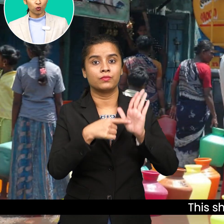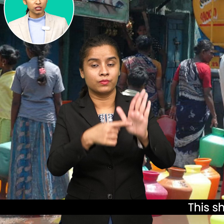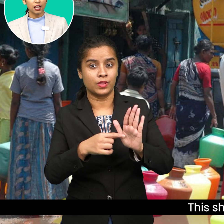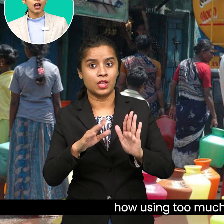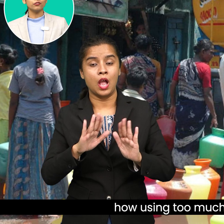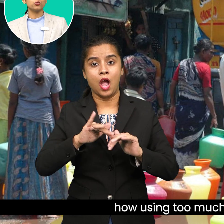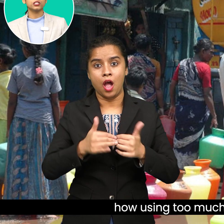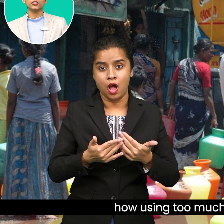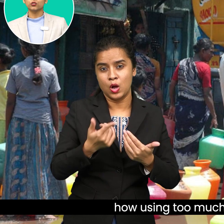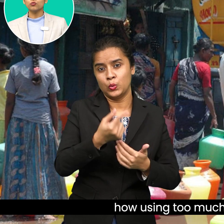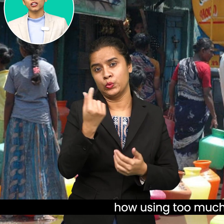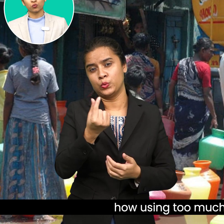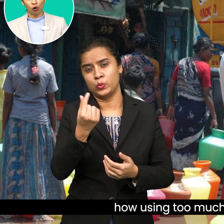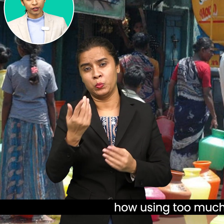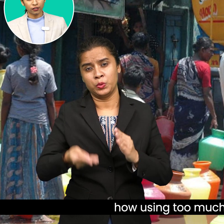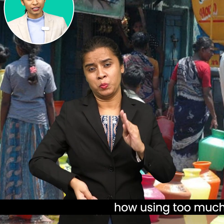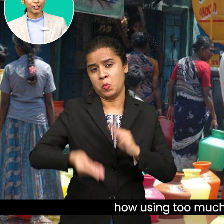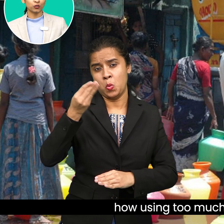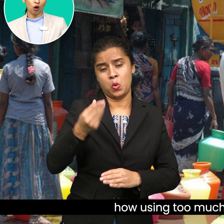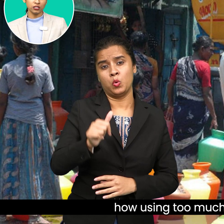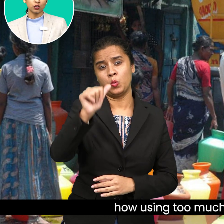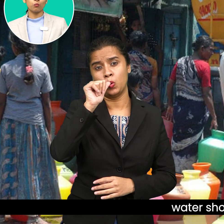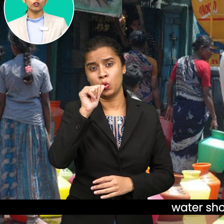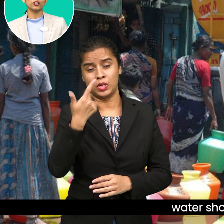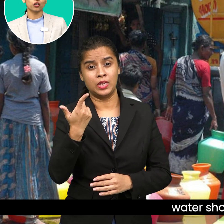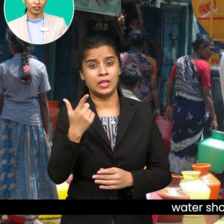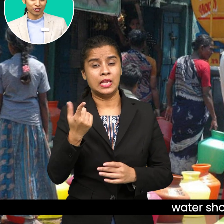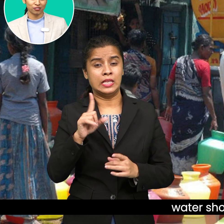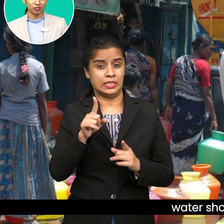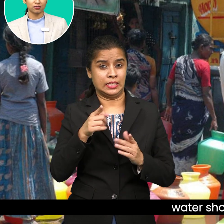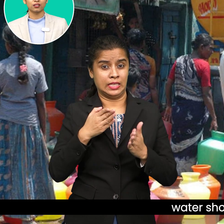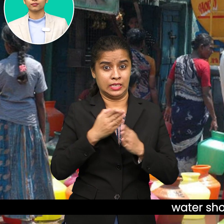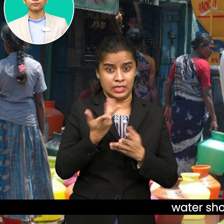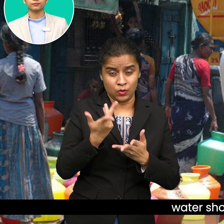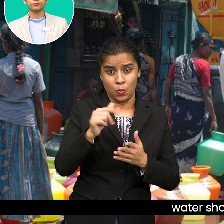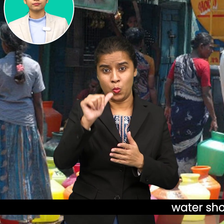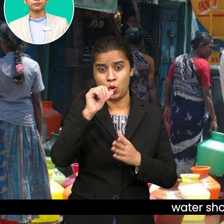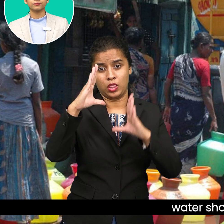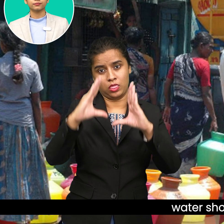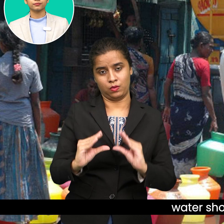This shows how using too much water can cause water shortages.